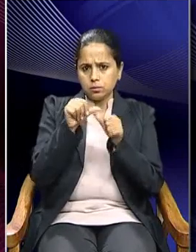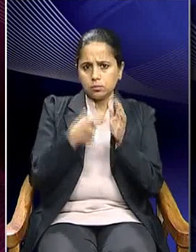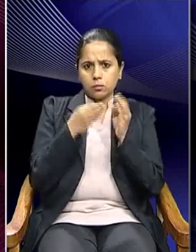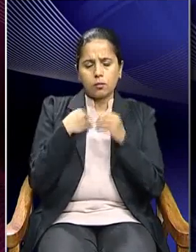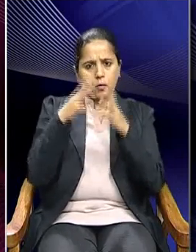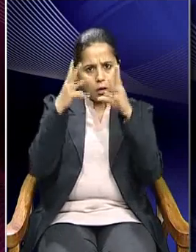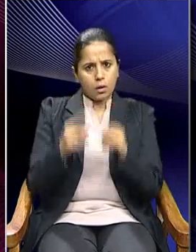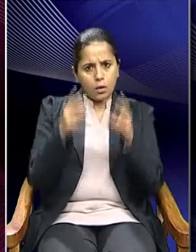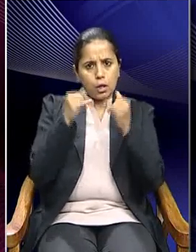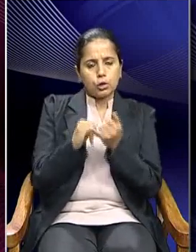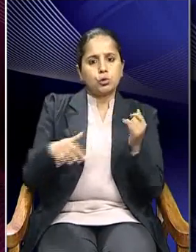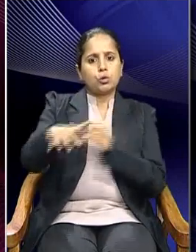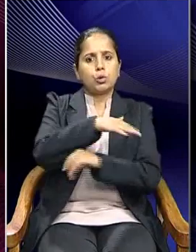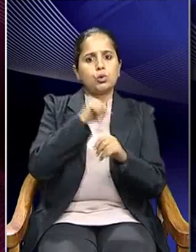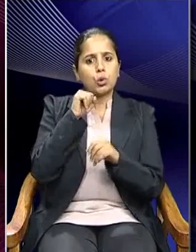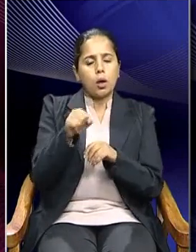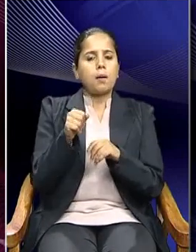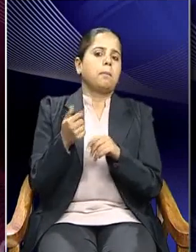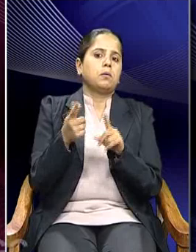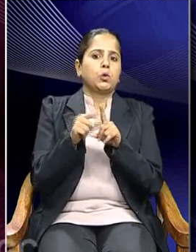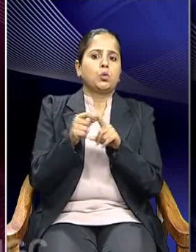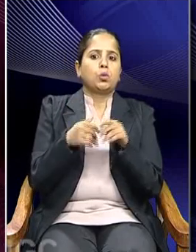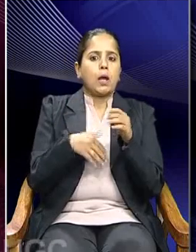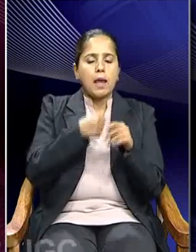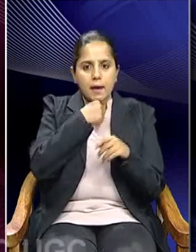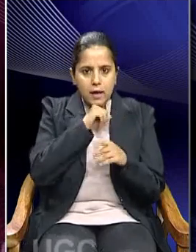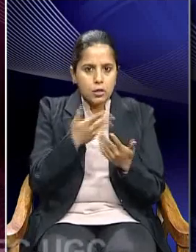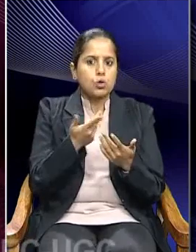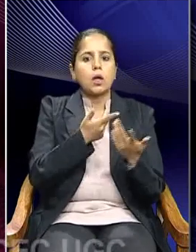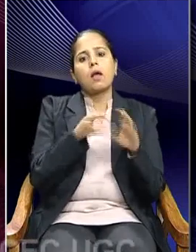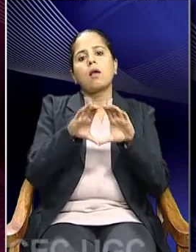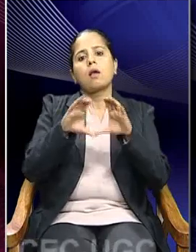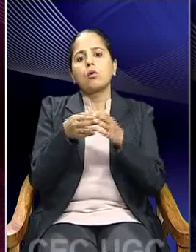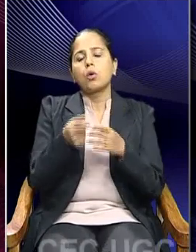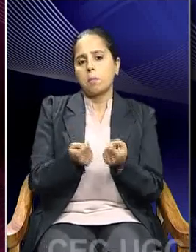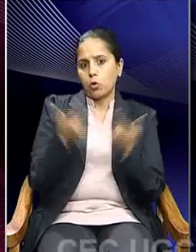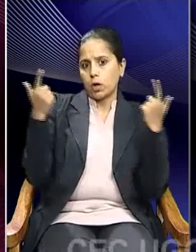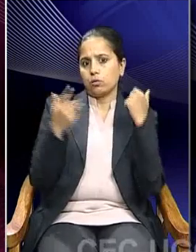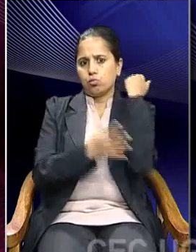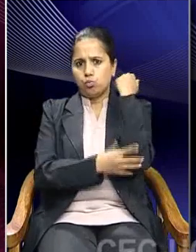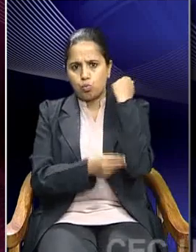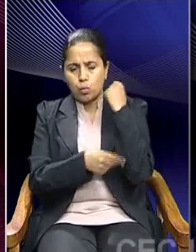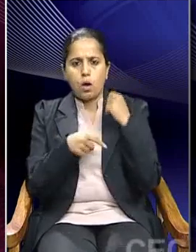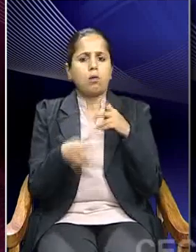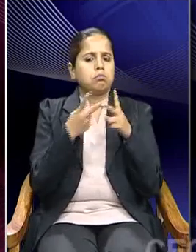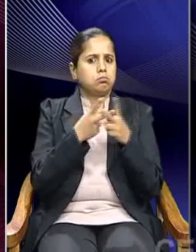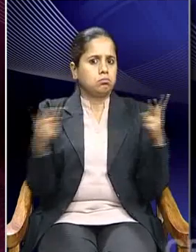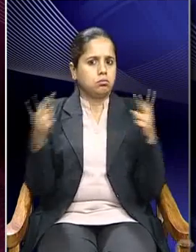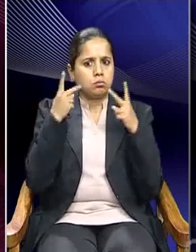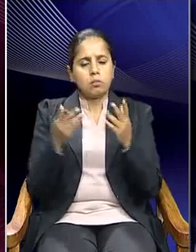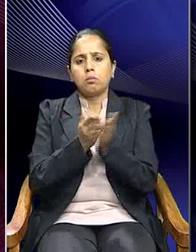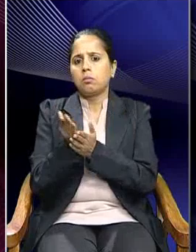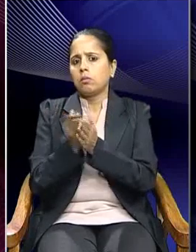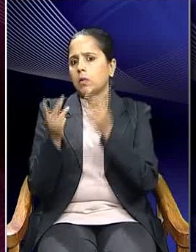measure a social construct like age, class, etc. in a way